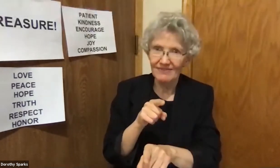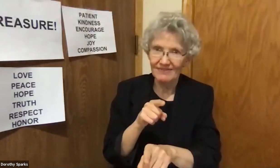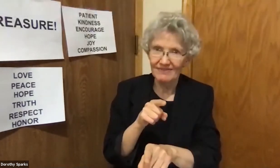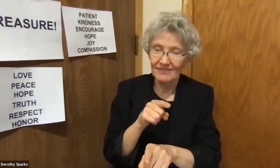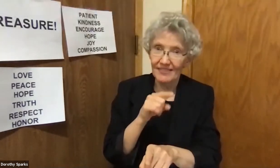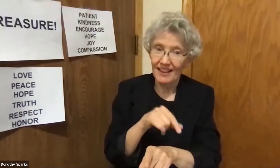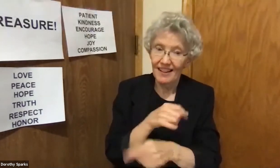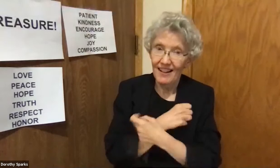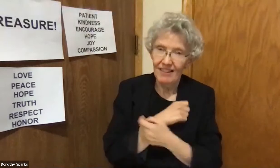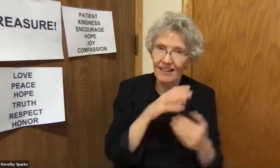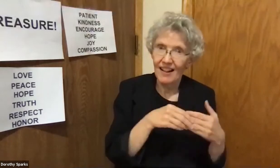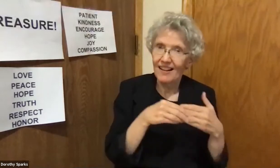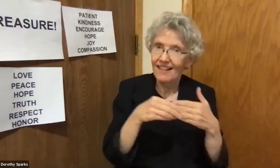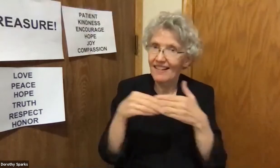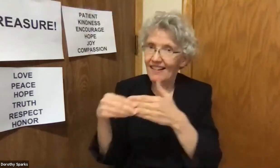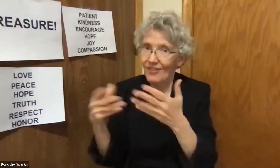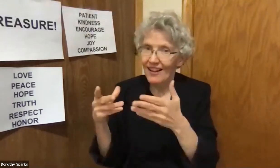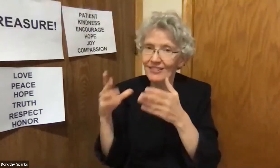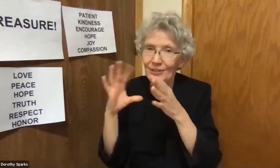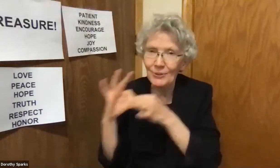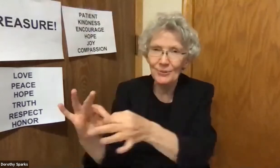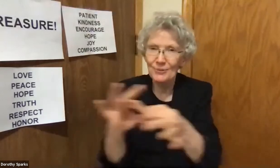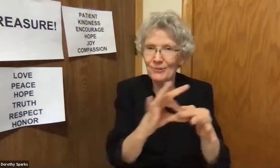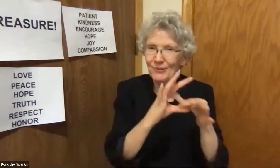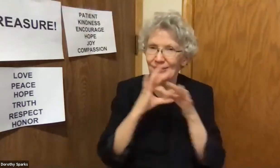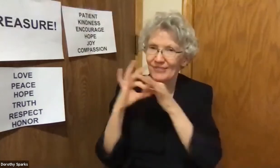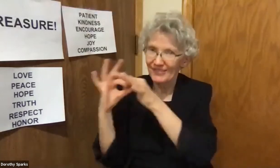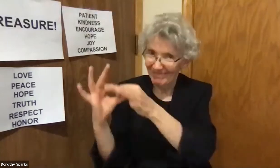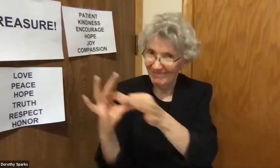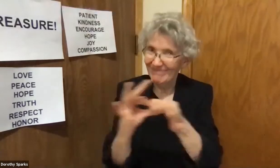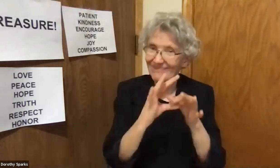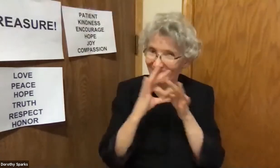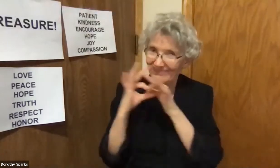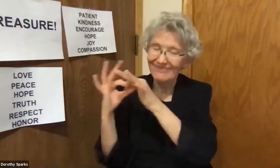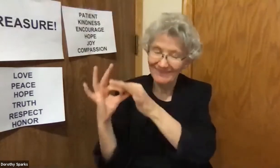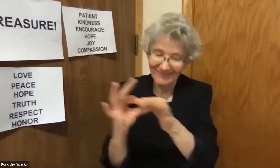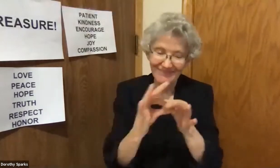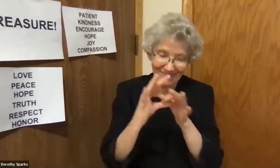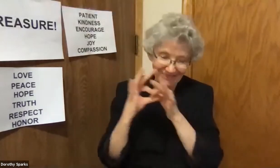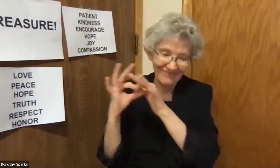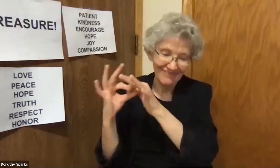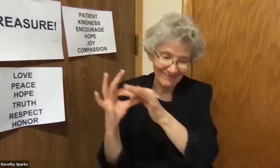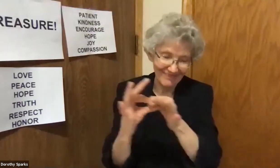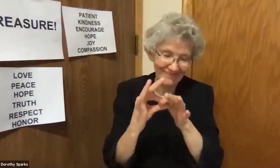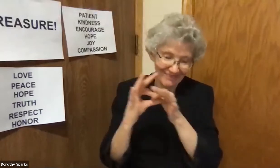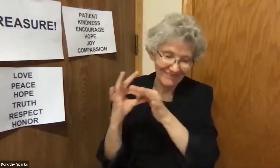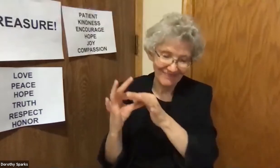And love is the answer, because love will lead to unity.